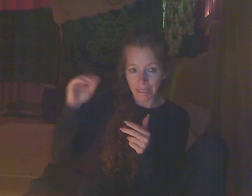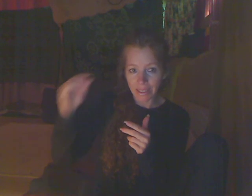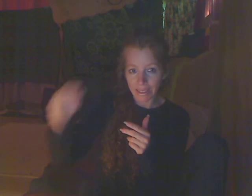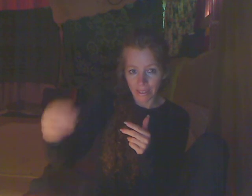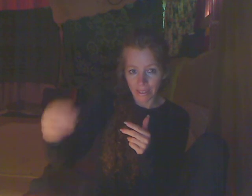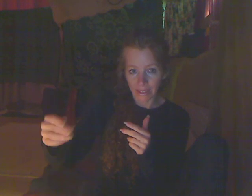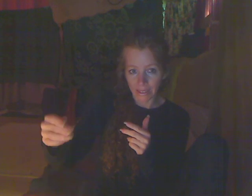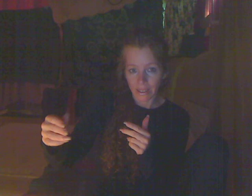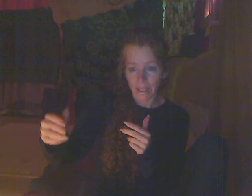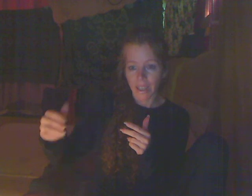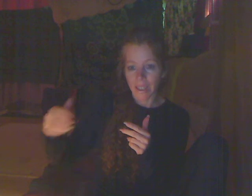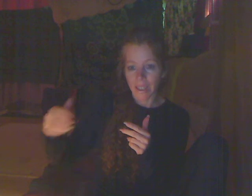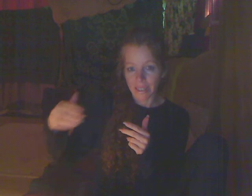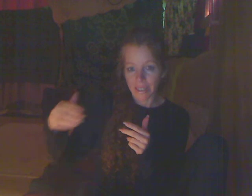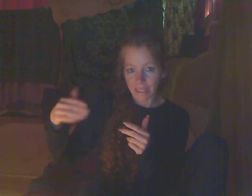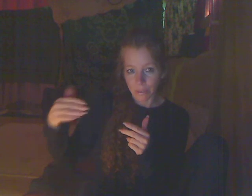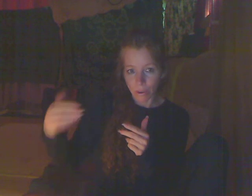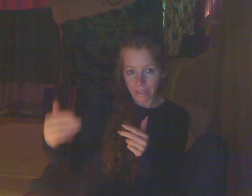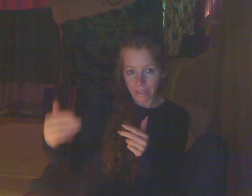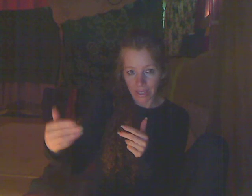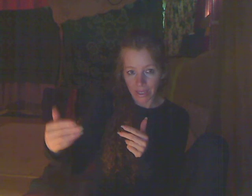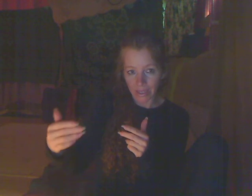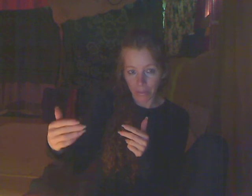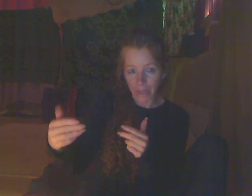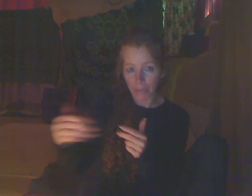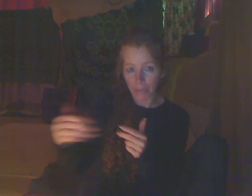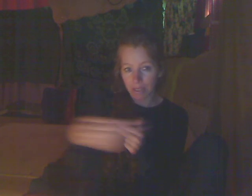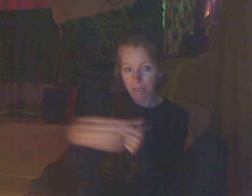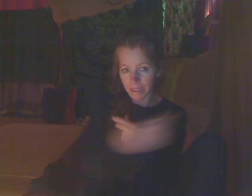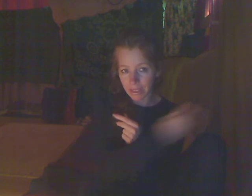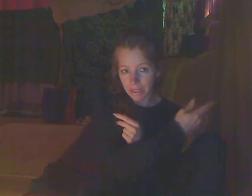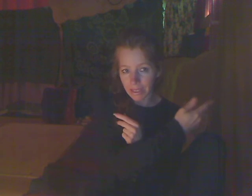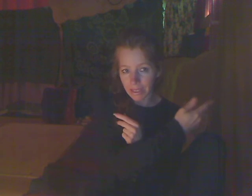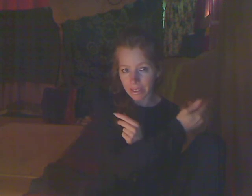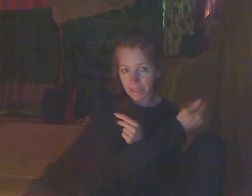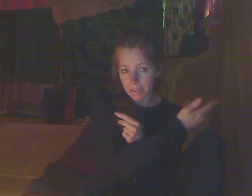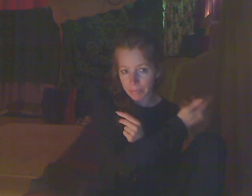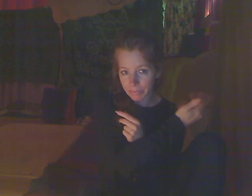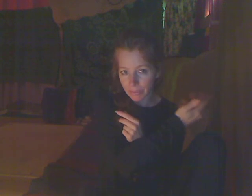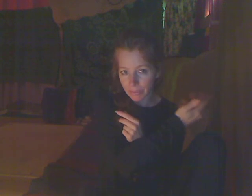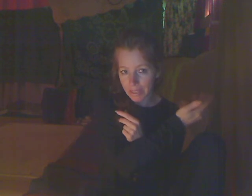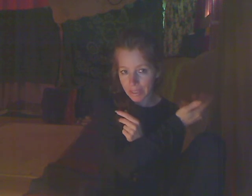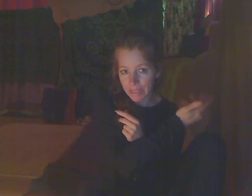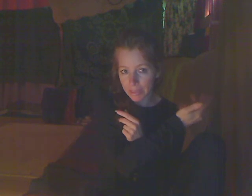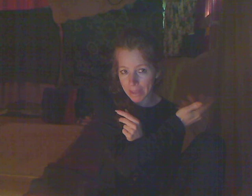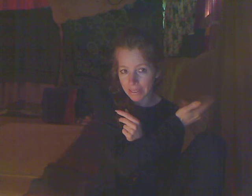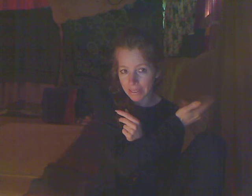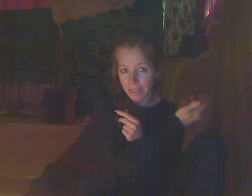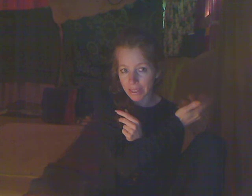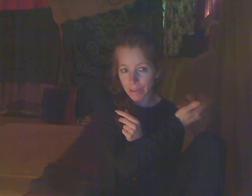eating excessive quantities of meat because it does demand of